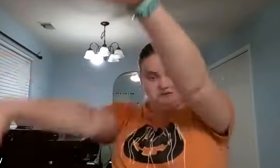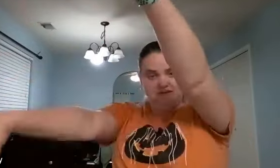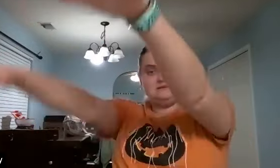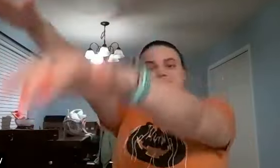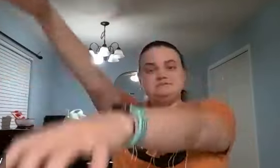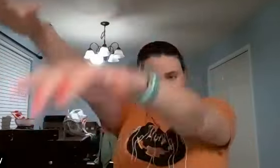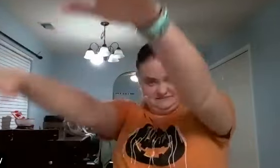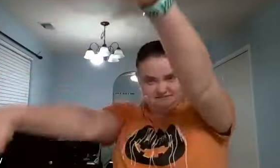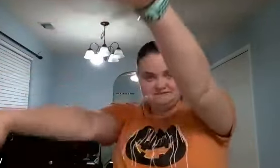Zombie.